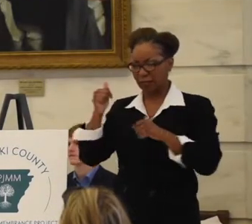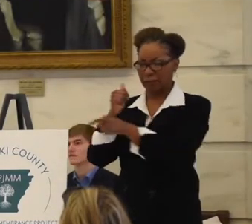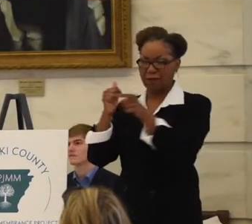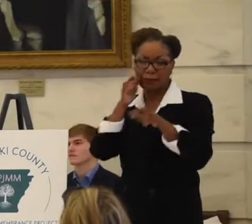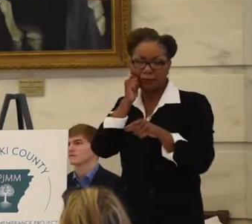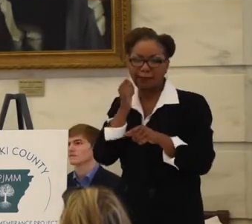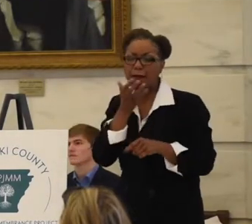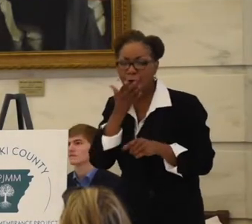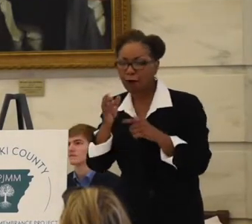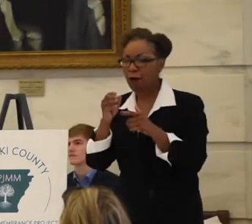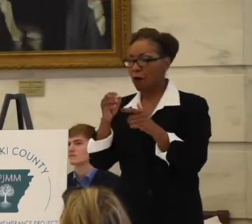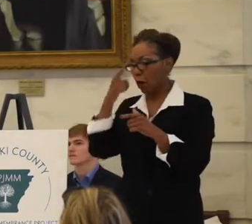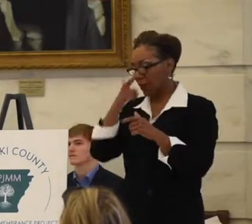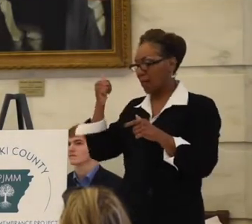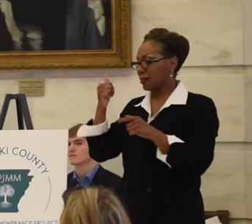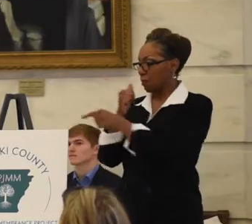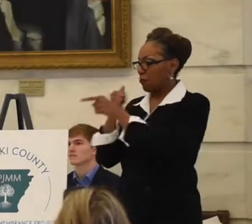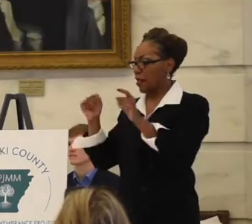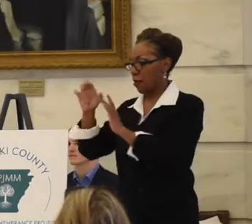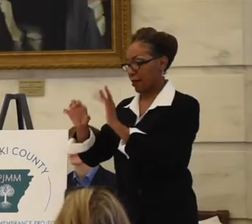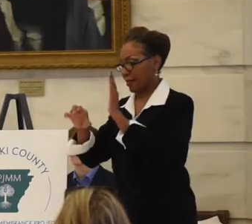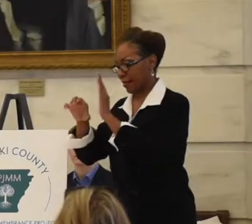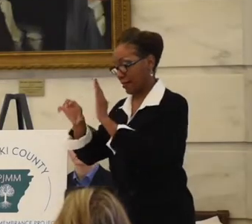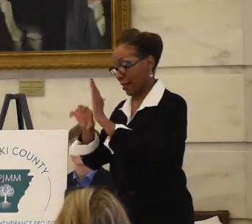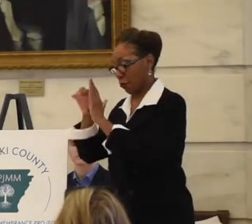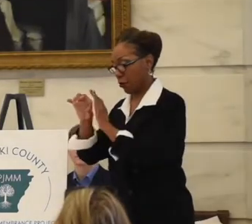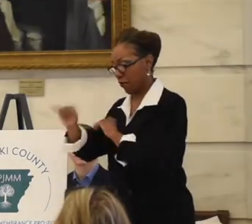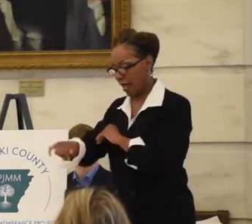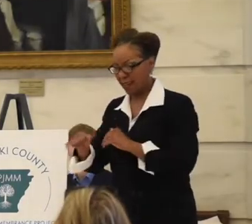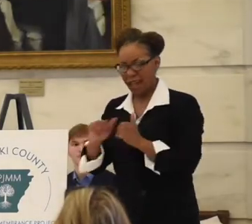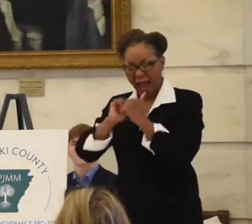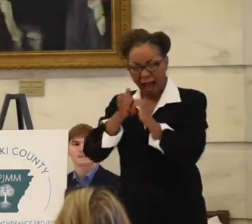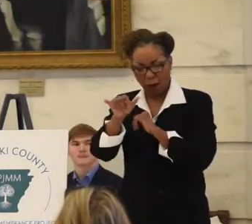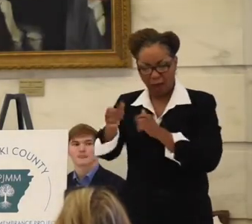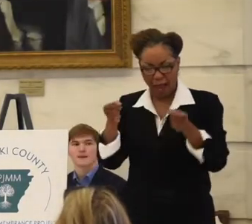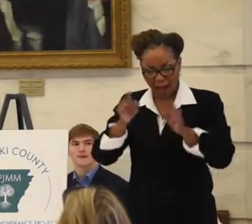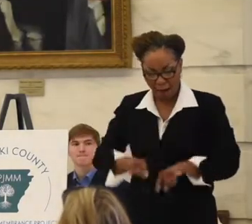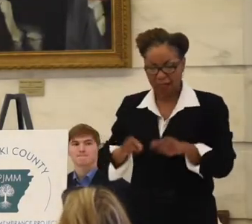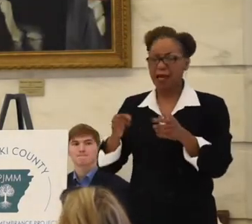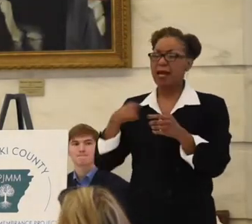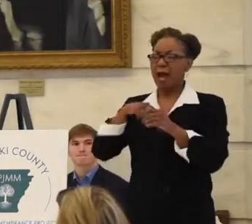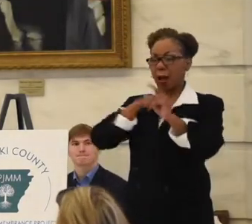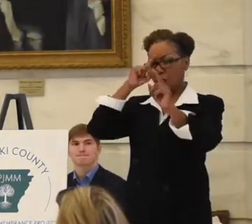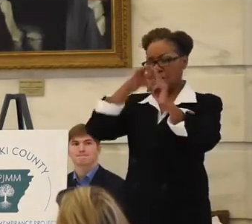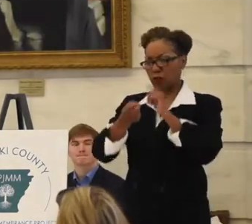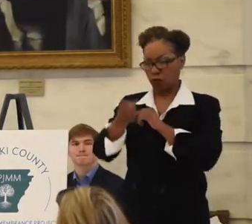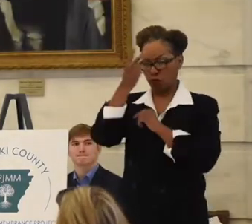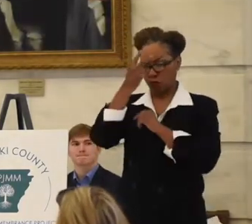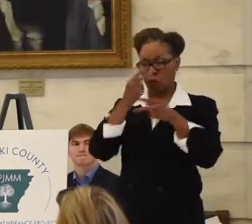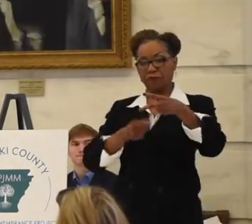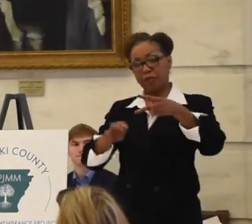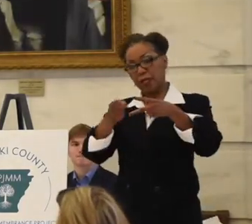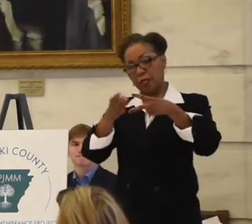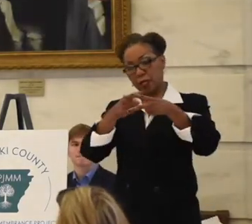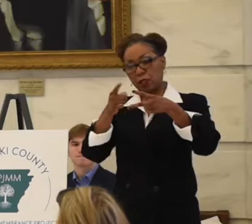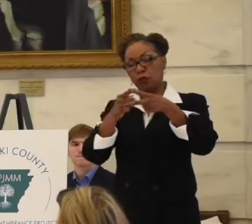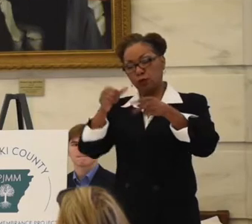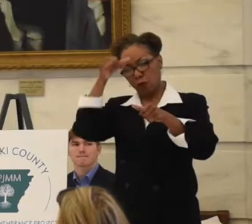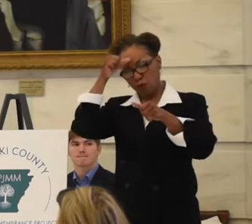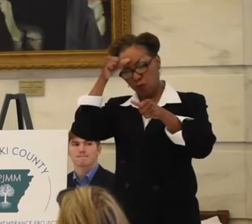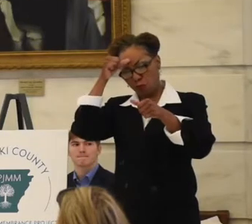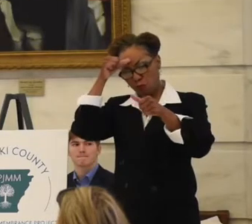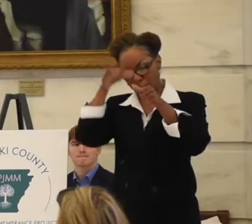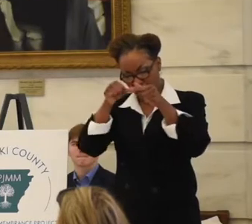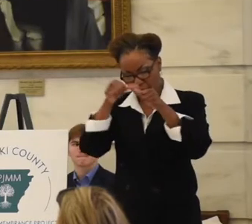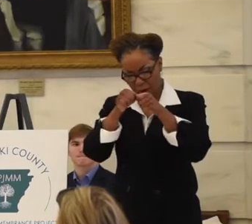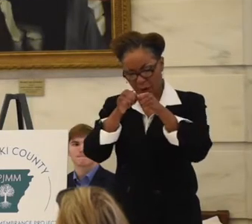their skin, but by the content of their character. To do that, APJMM's mission is twofold. First, to memorialize the